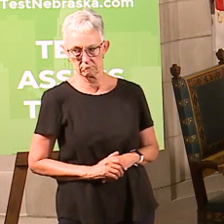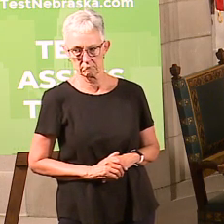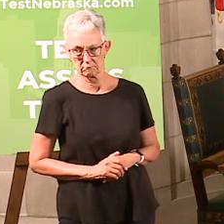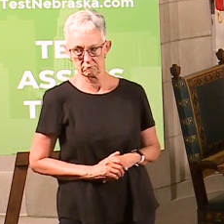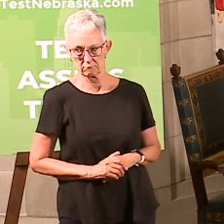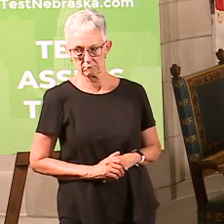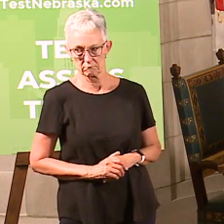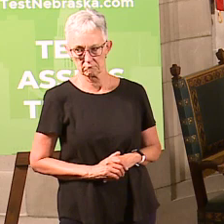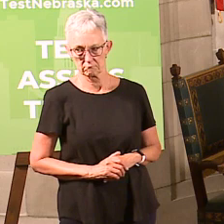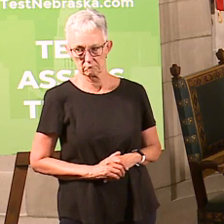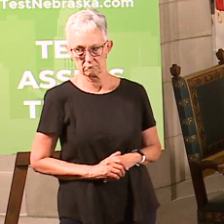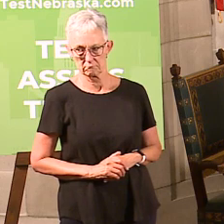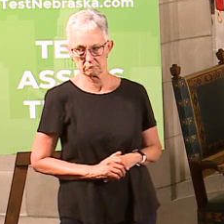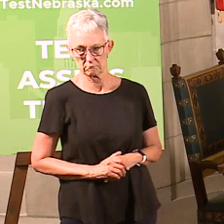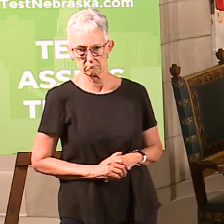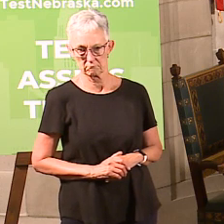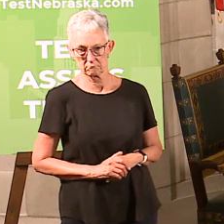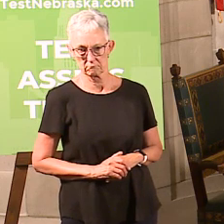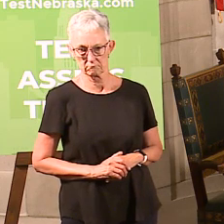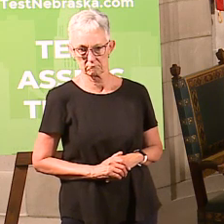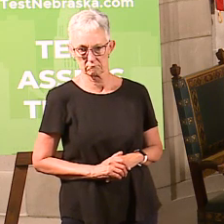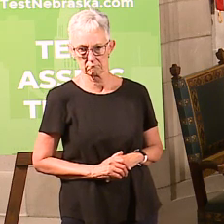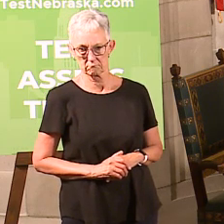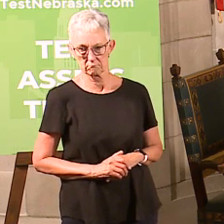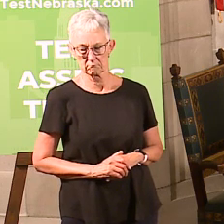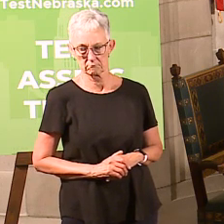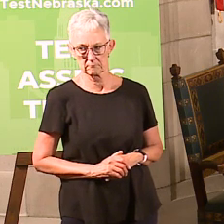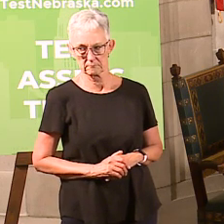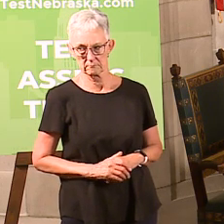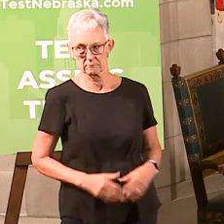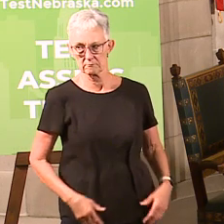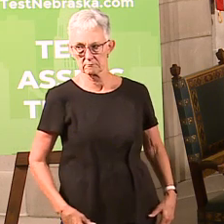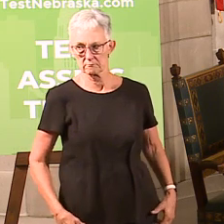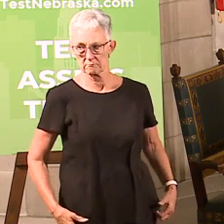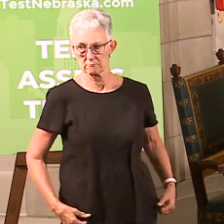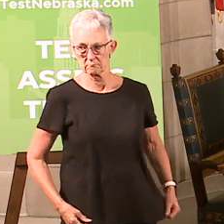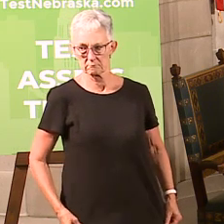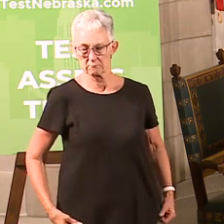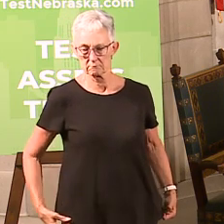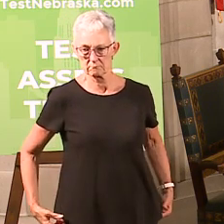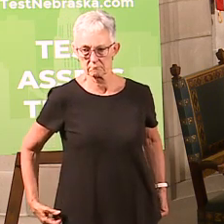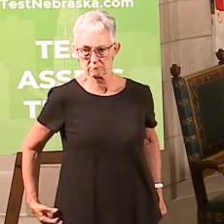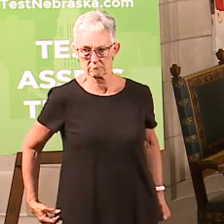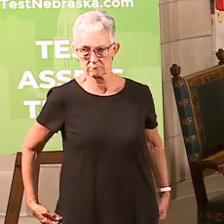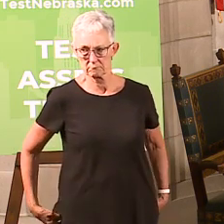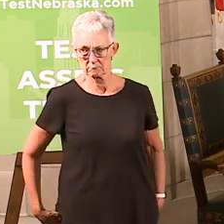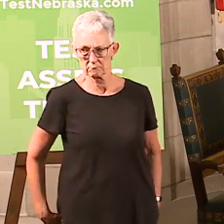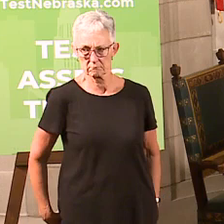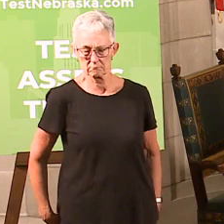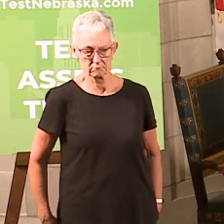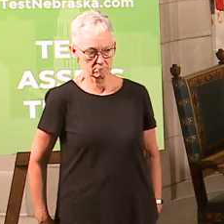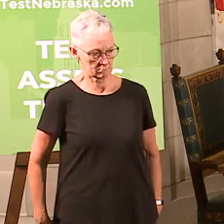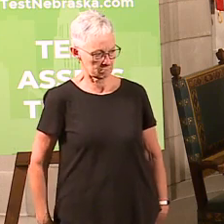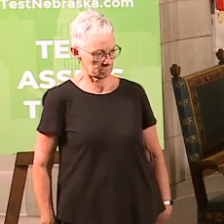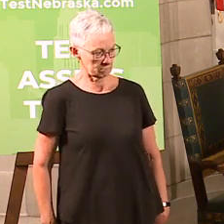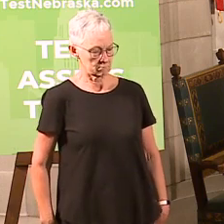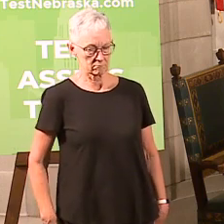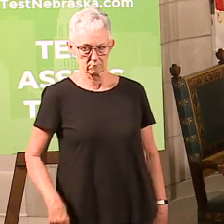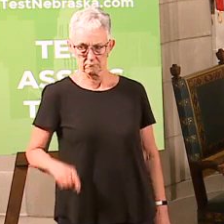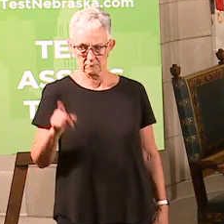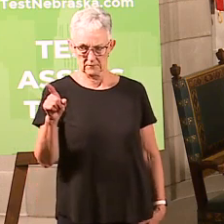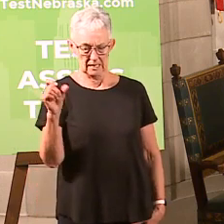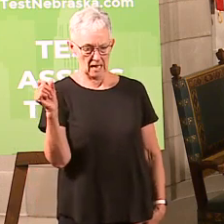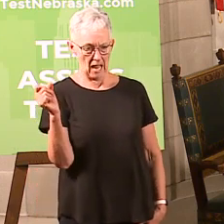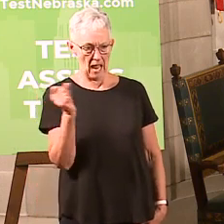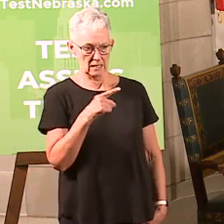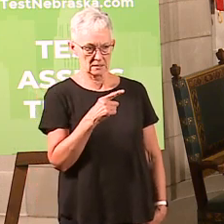they're keeping the students in those classrooms safe, going into dining halls, into the dormitories, that kind of thing? Yeah, and again, I